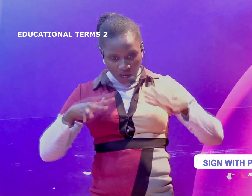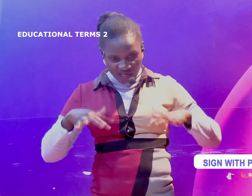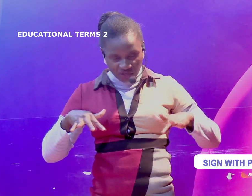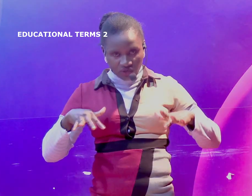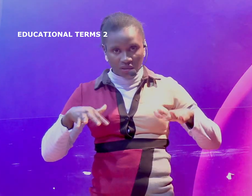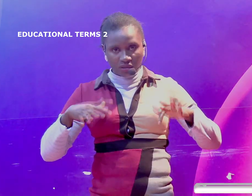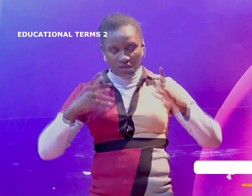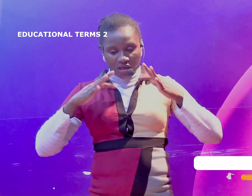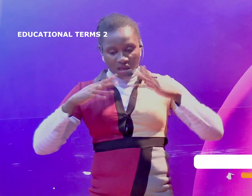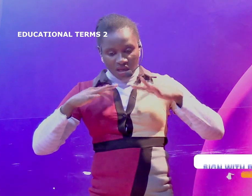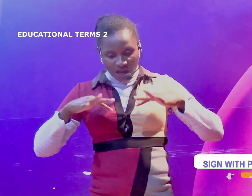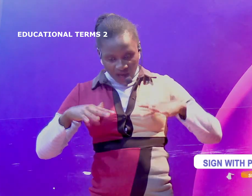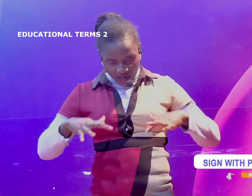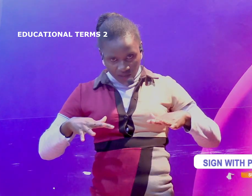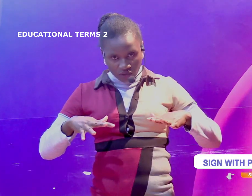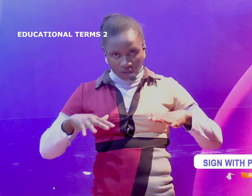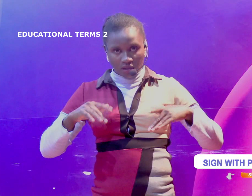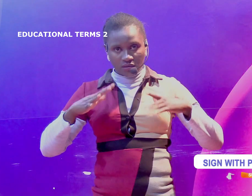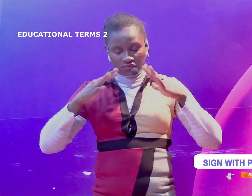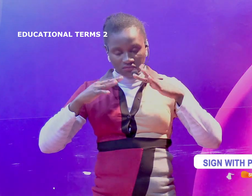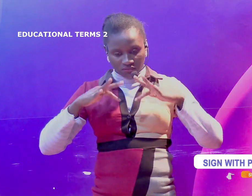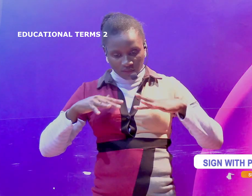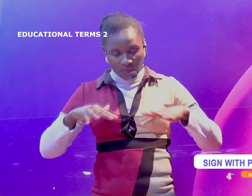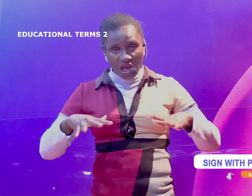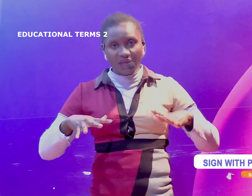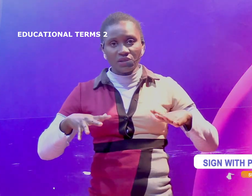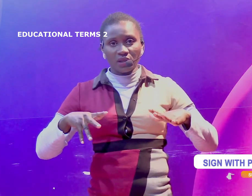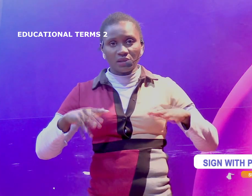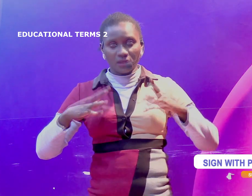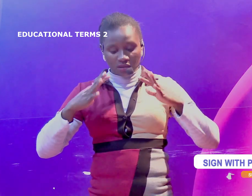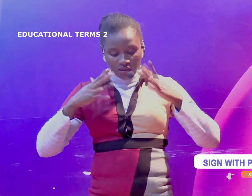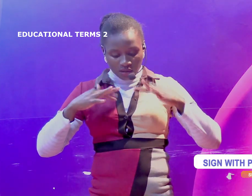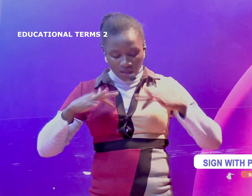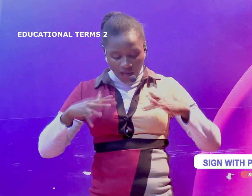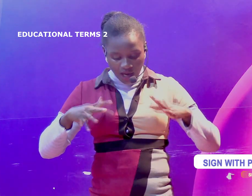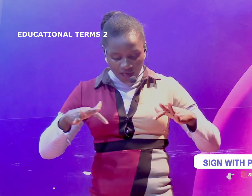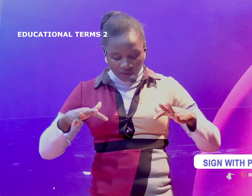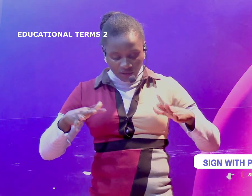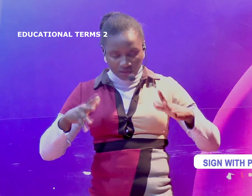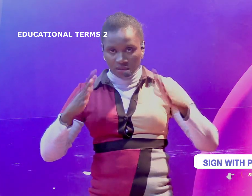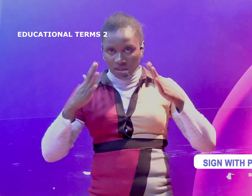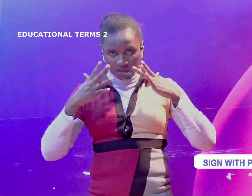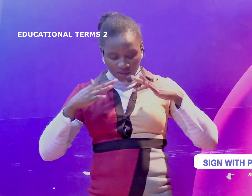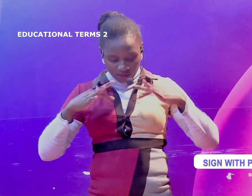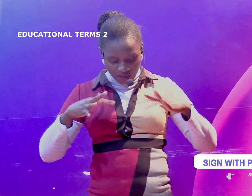idle, idle, idle, idle, like this,